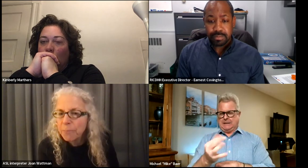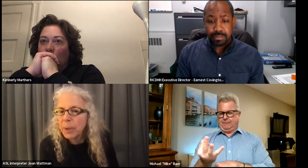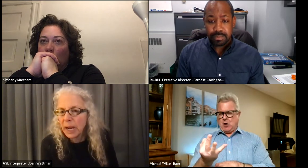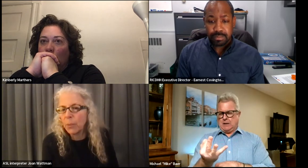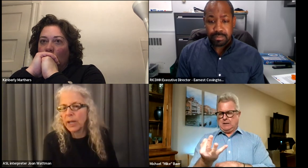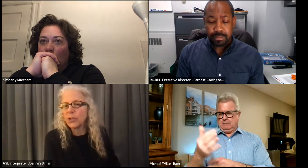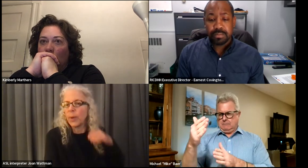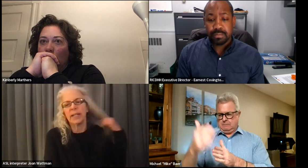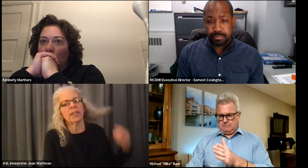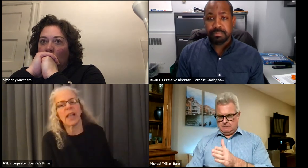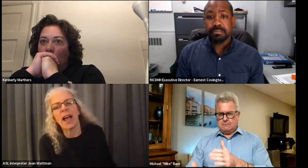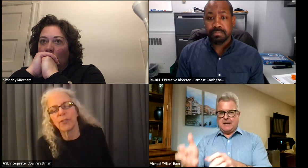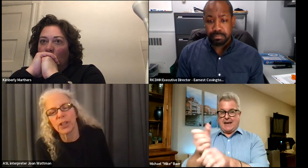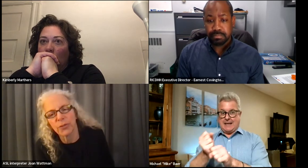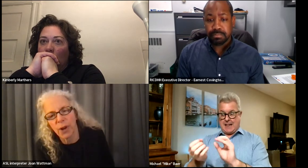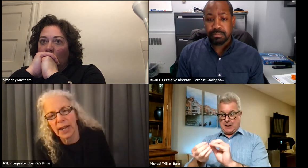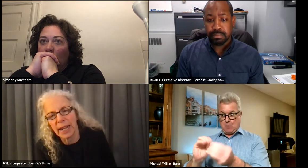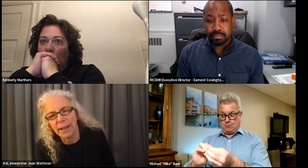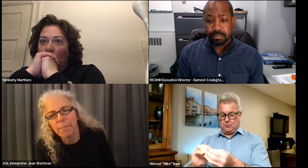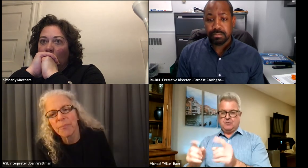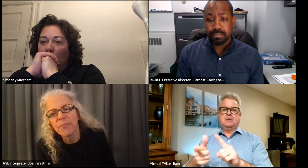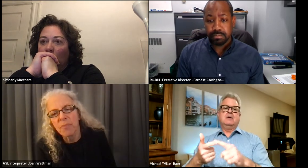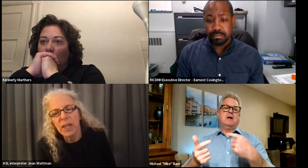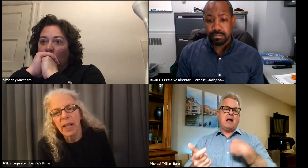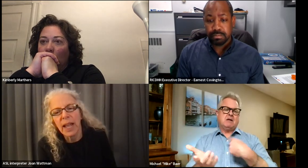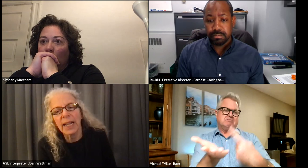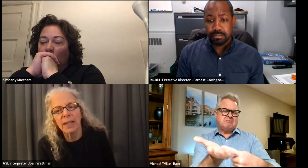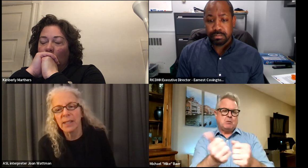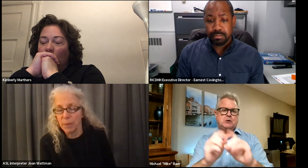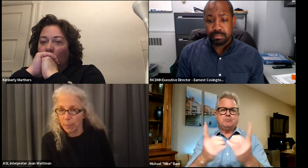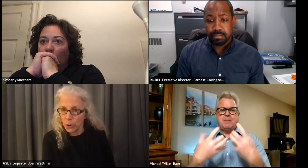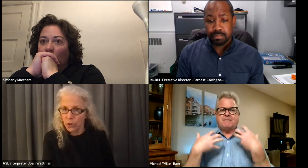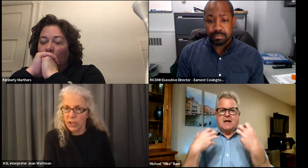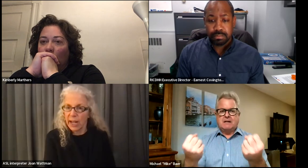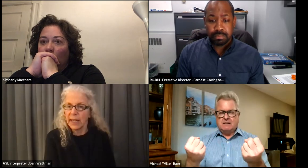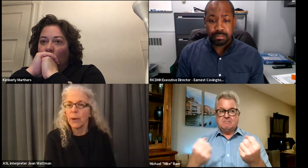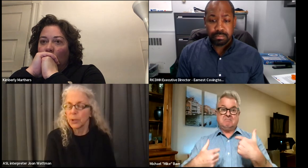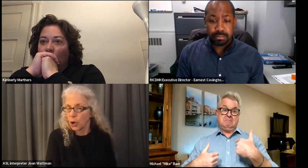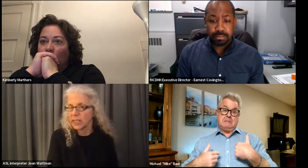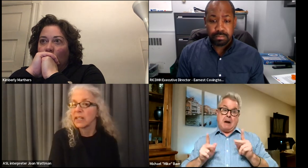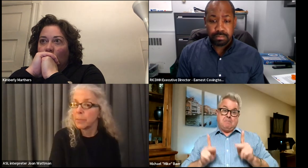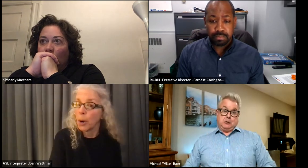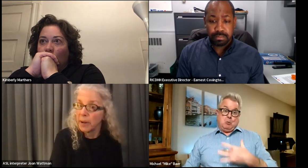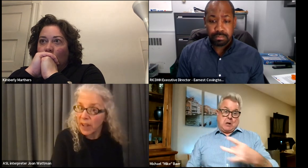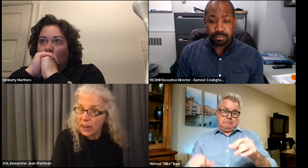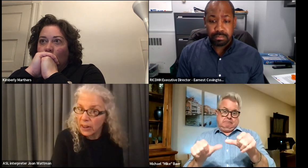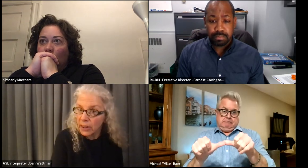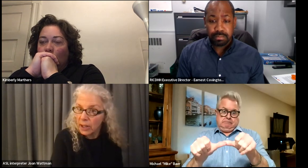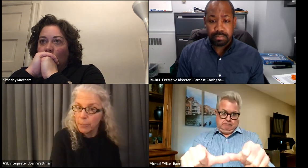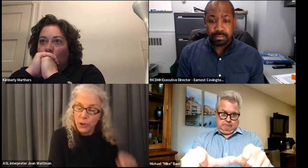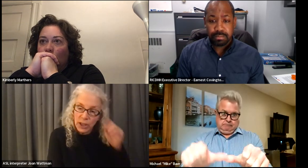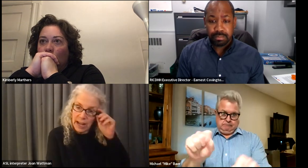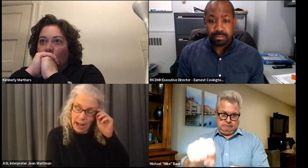vaccines, but I wanted to wait until after this Friday and get some numbers, and then I will talk to the Department of